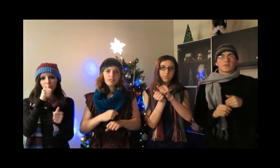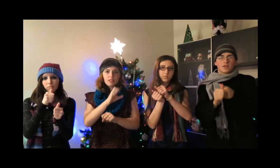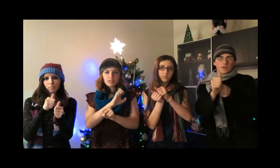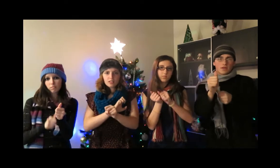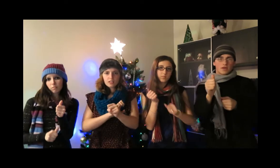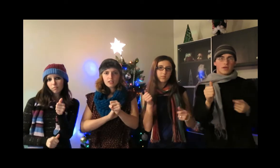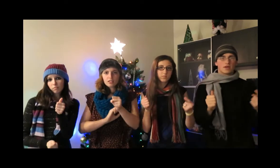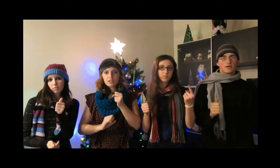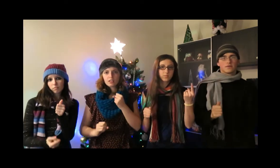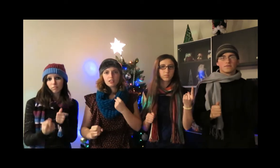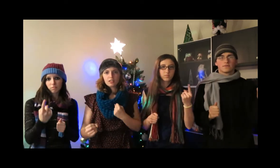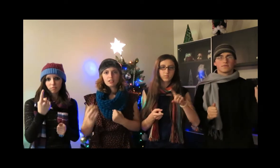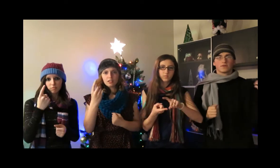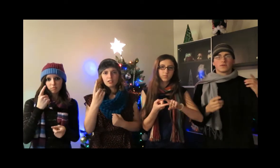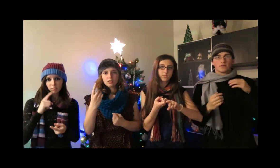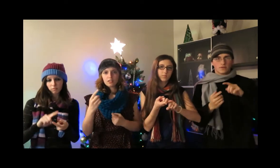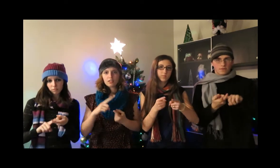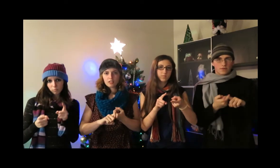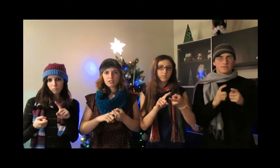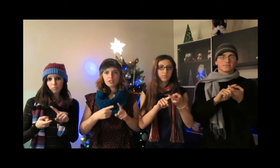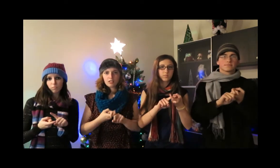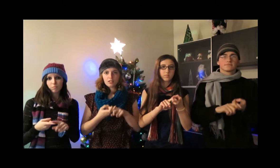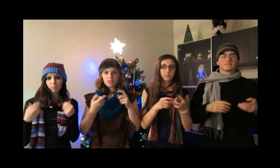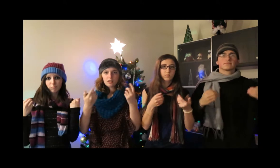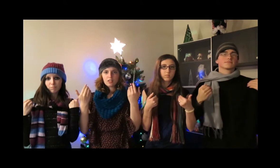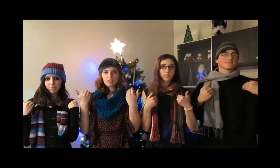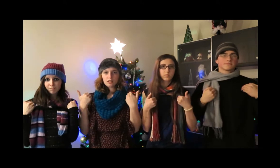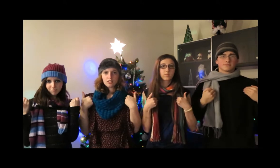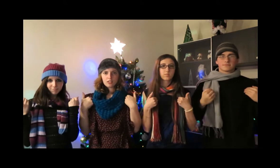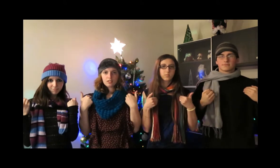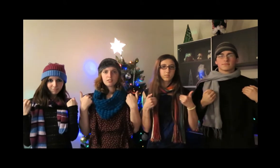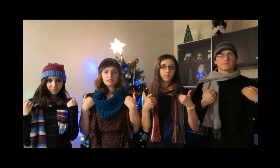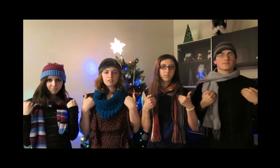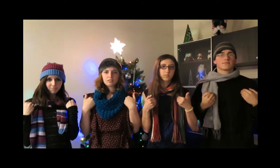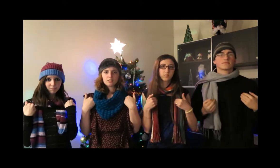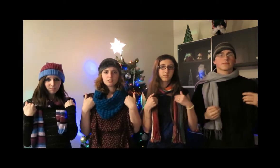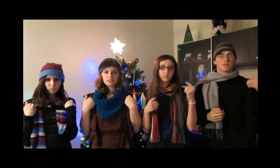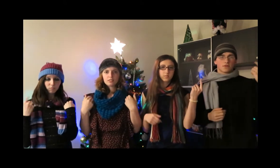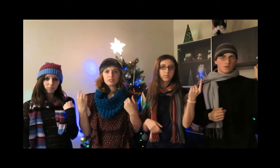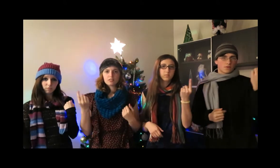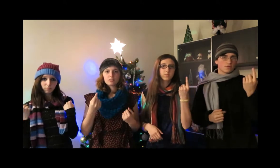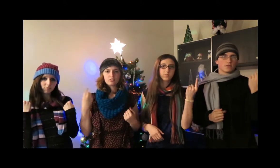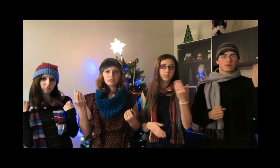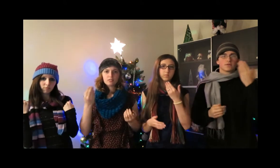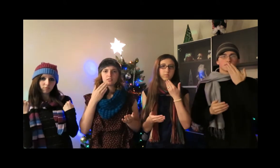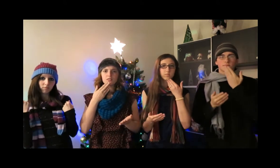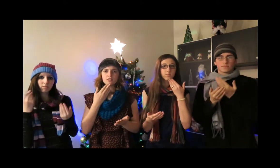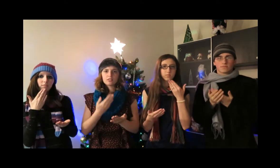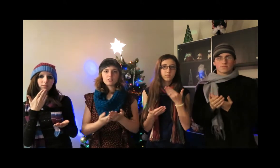And everyone would have a friend And right would